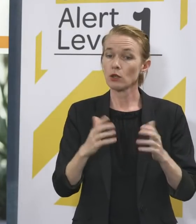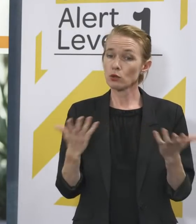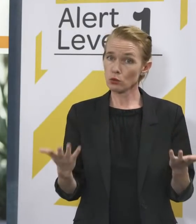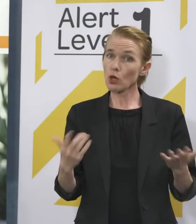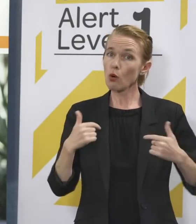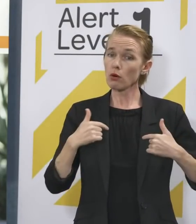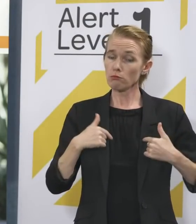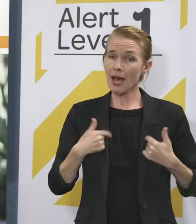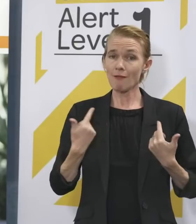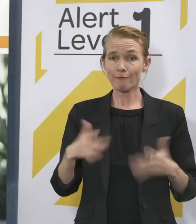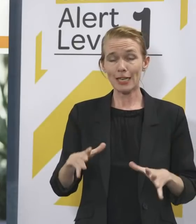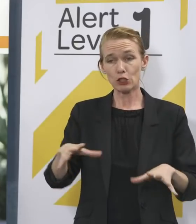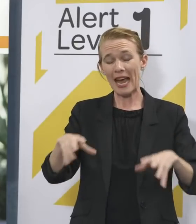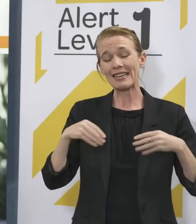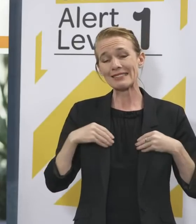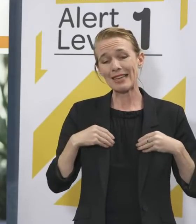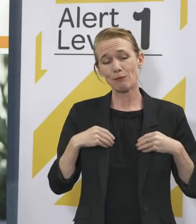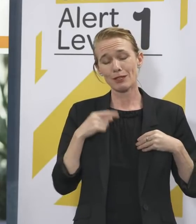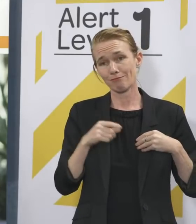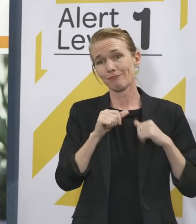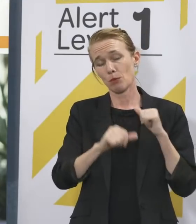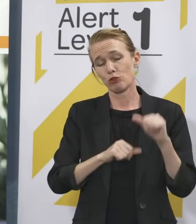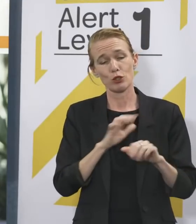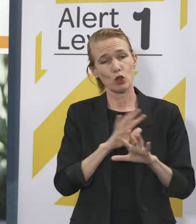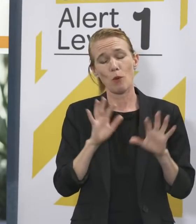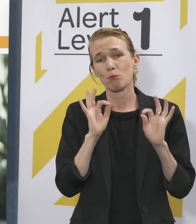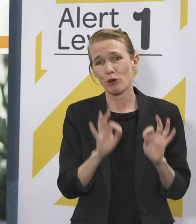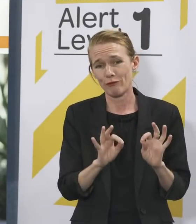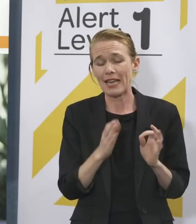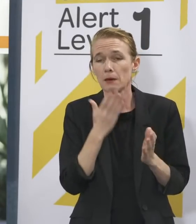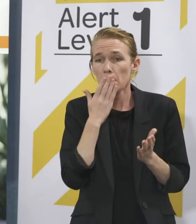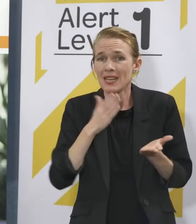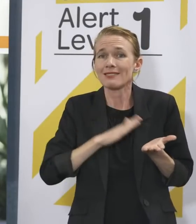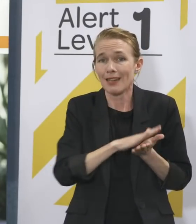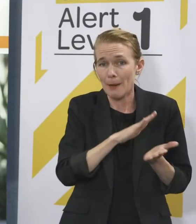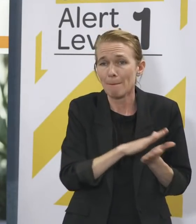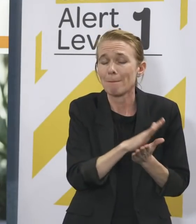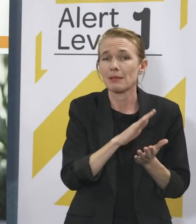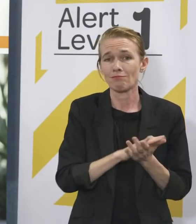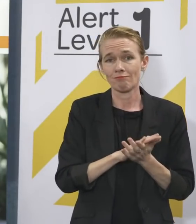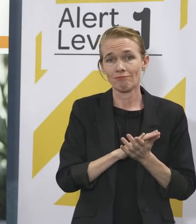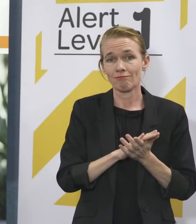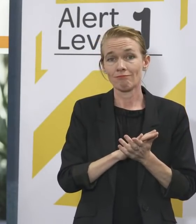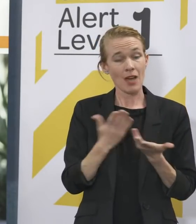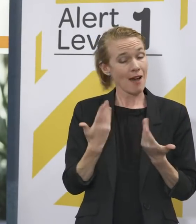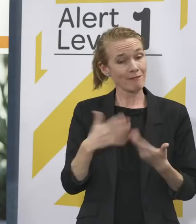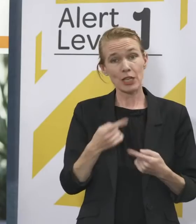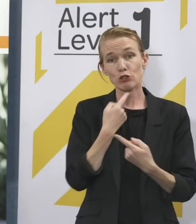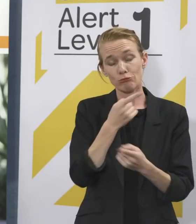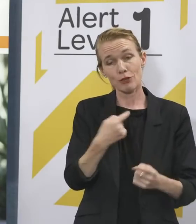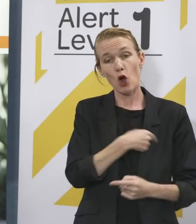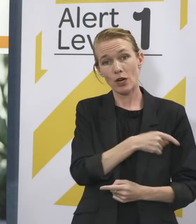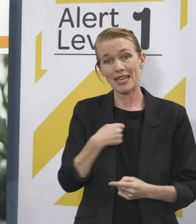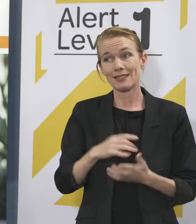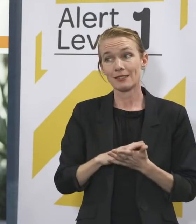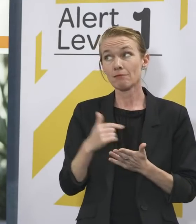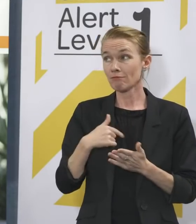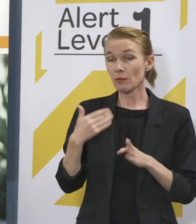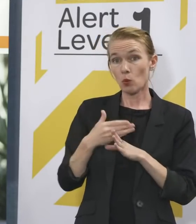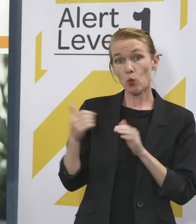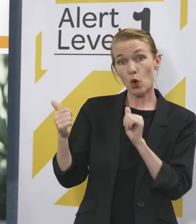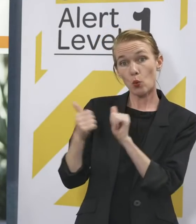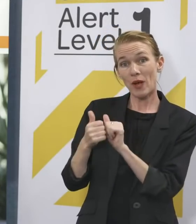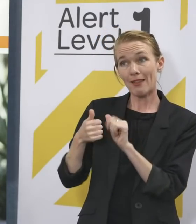and be counted about. And I have and continue to work really closely with Air Commodore Webb, and we see this as a collective effort.